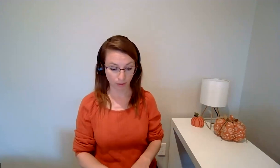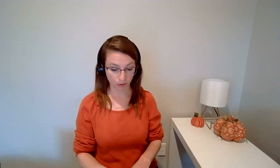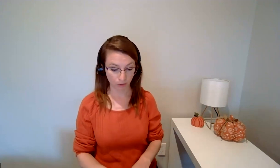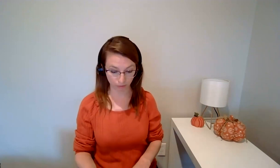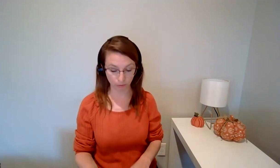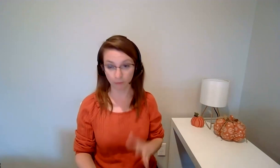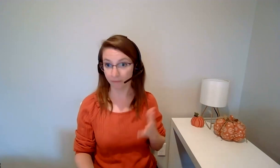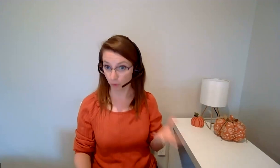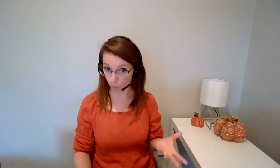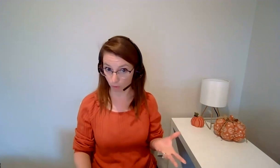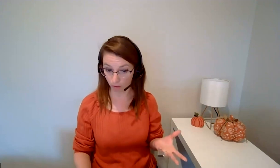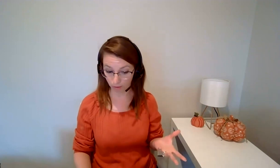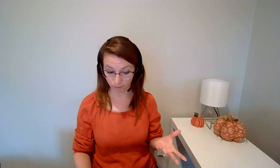You also do it for or.